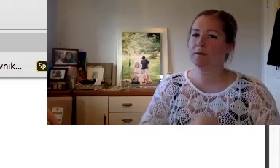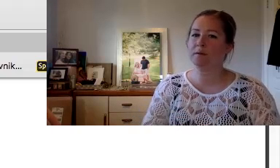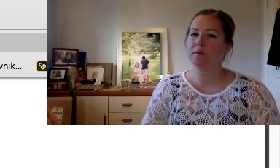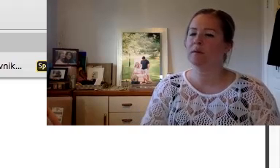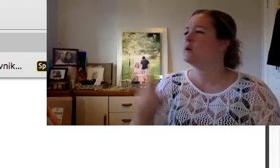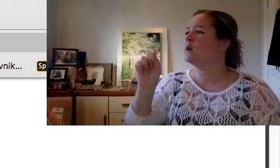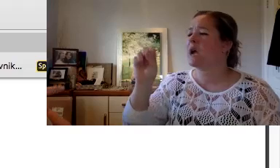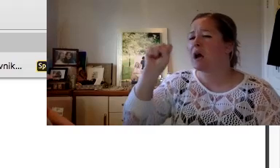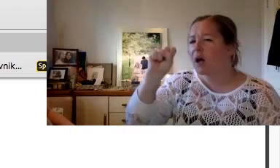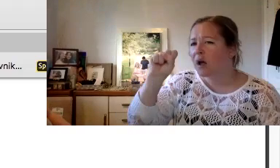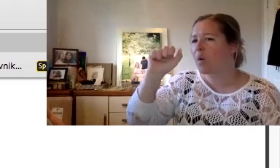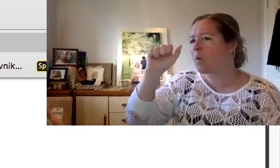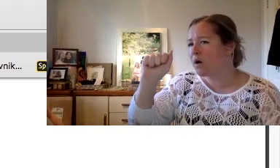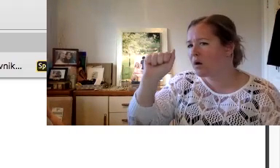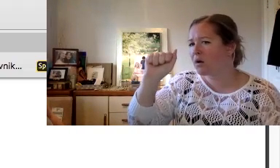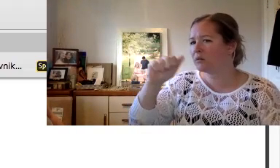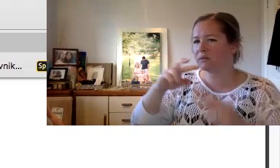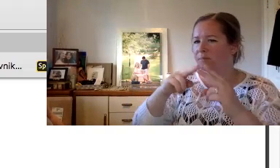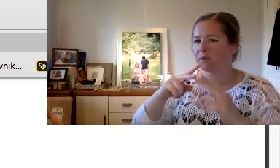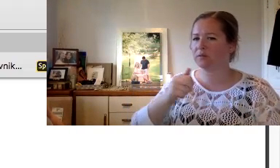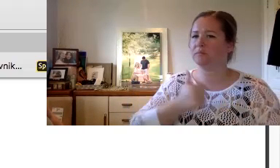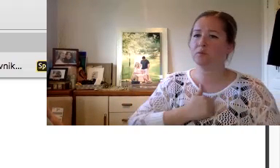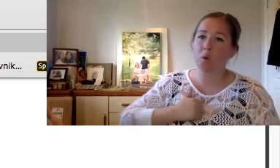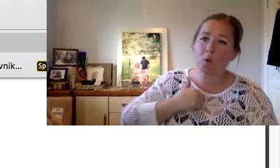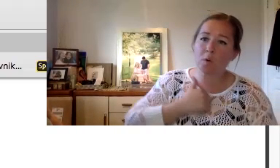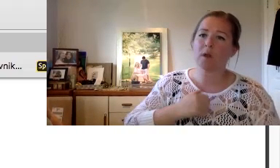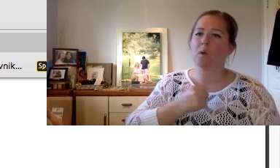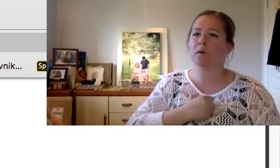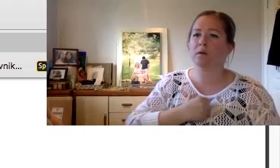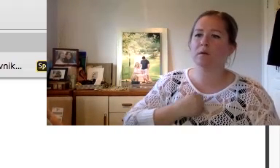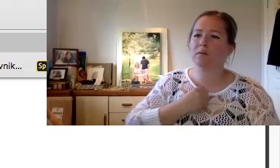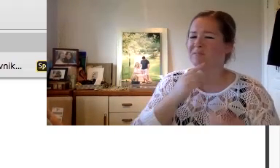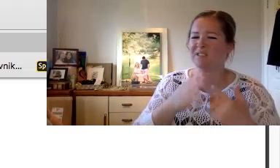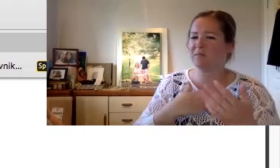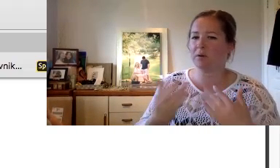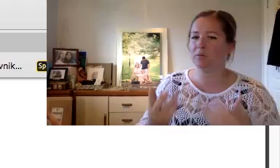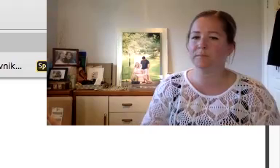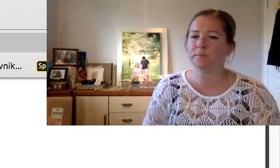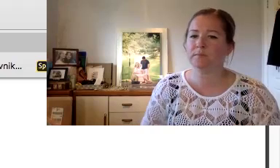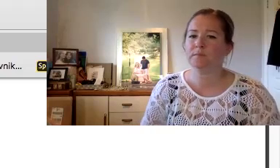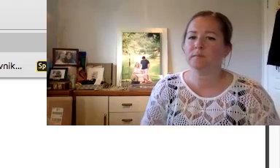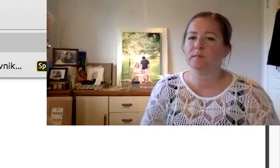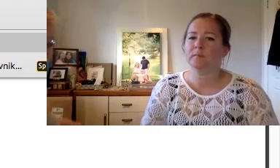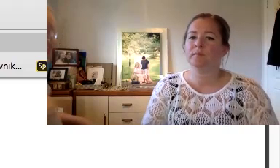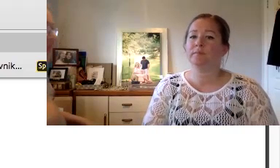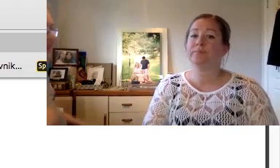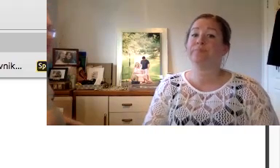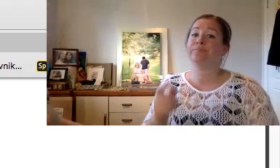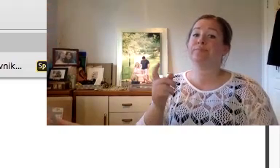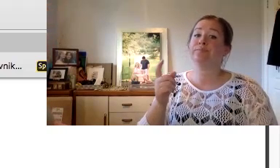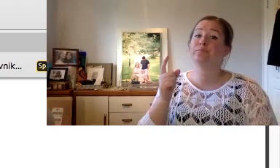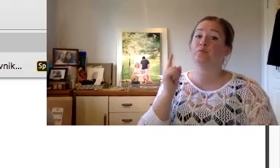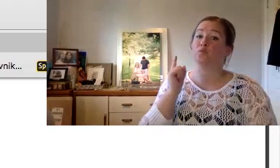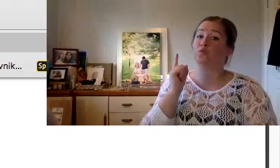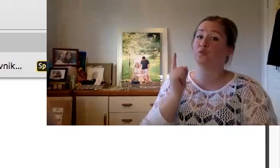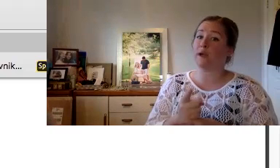that means sorry. Yeah. Can S or A, it doesn't matter. Sorry or sorry, it doesn't matter.